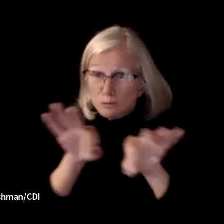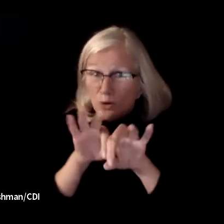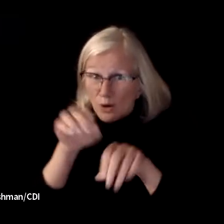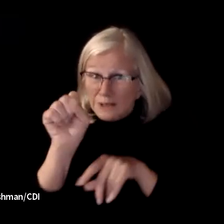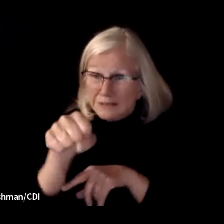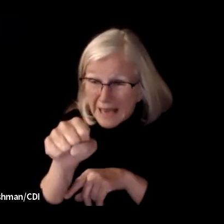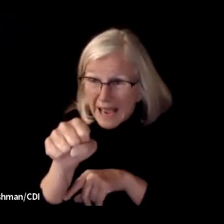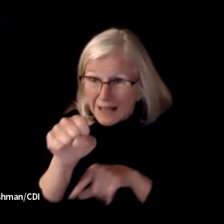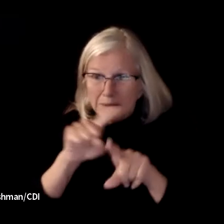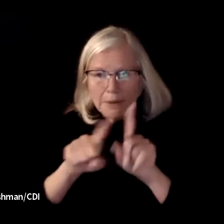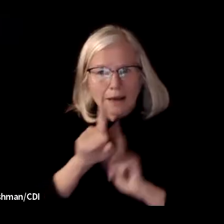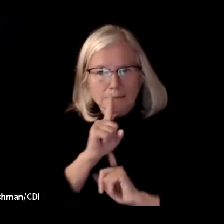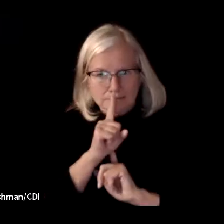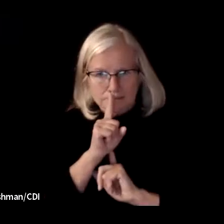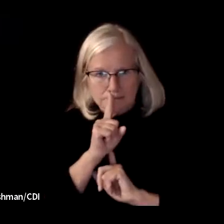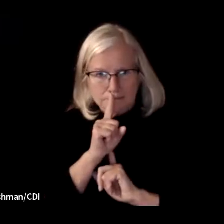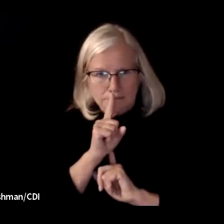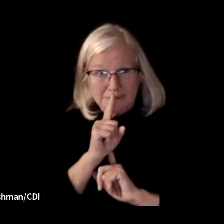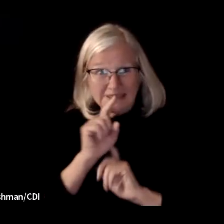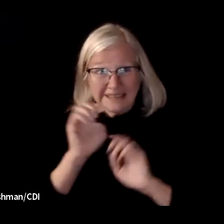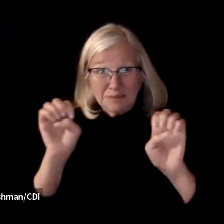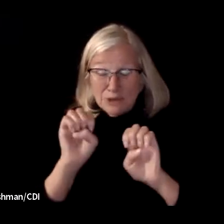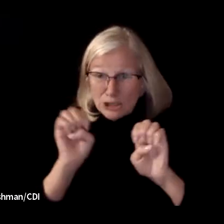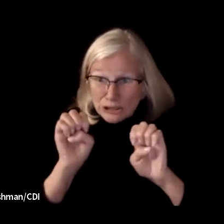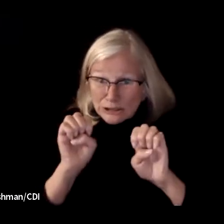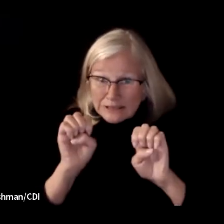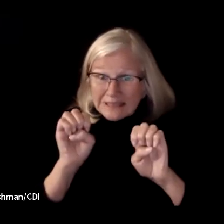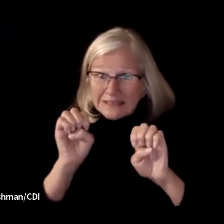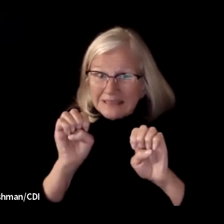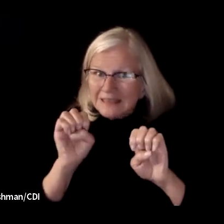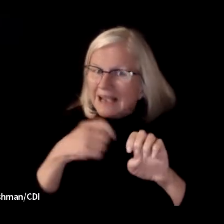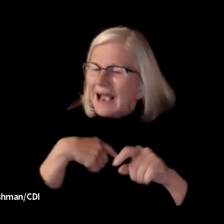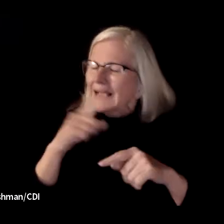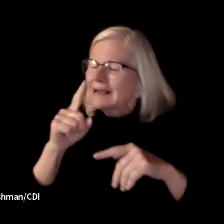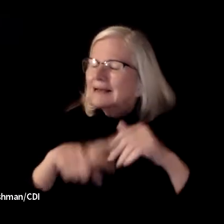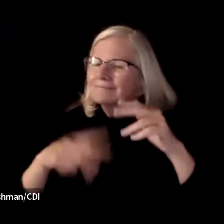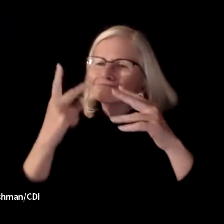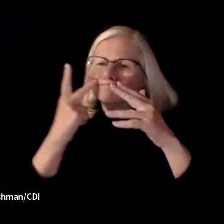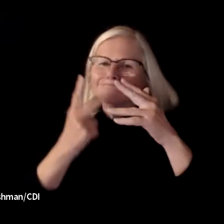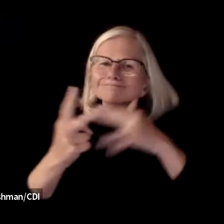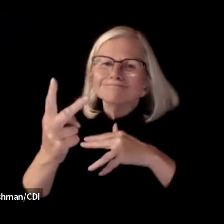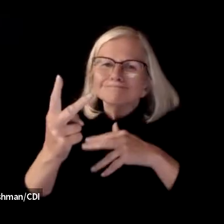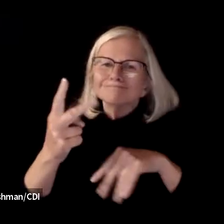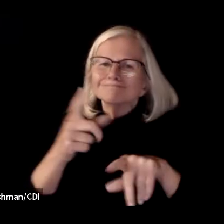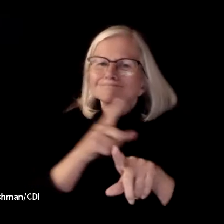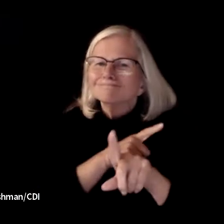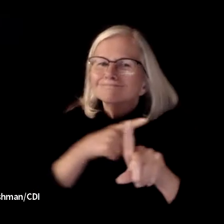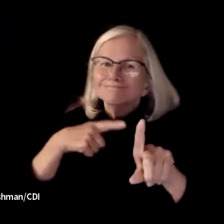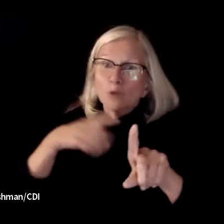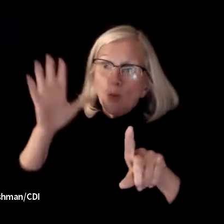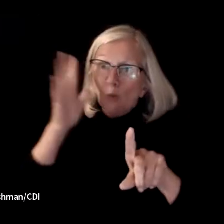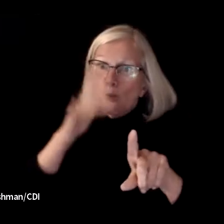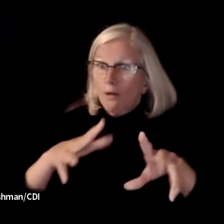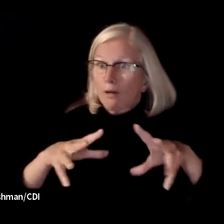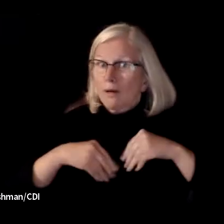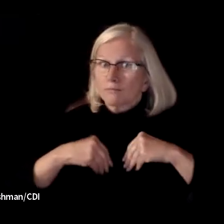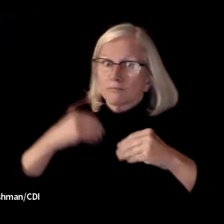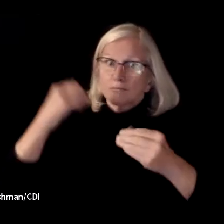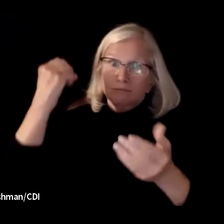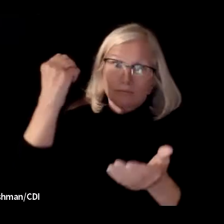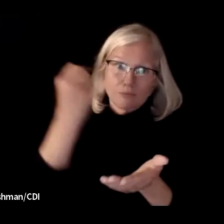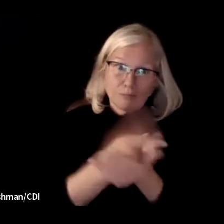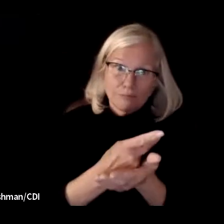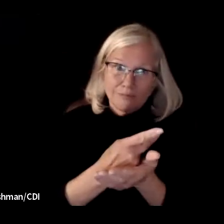I can't forecast what the legislature will or won't do, but I think our focus right now